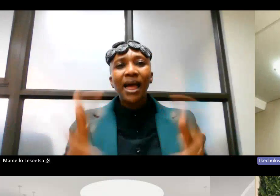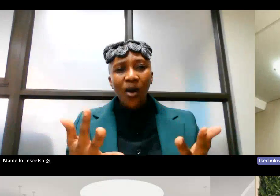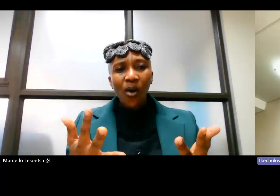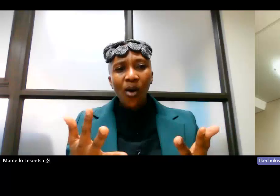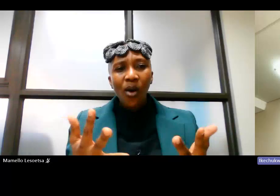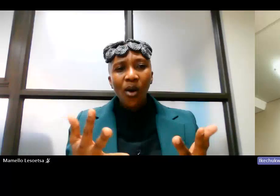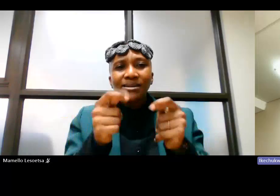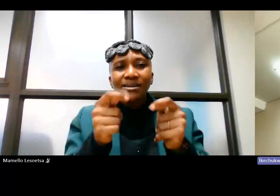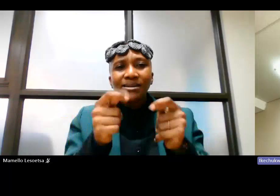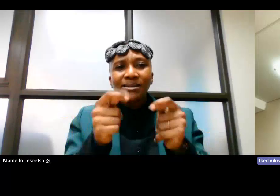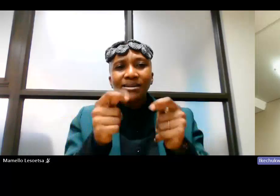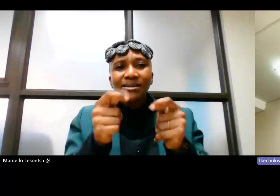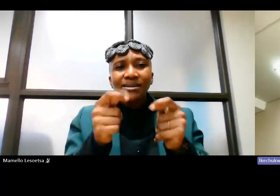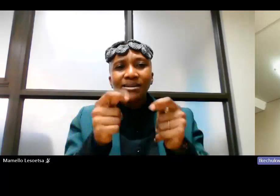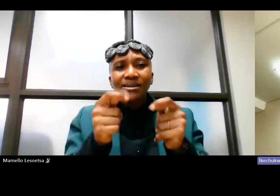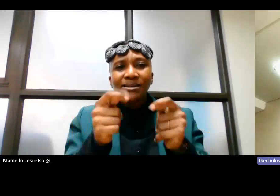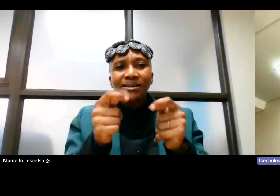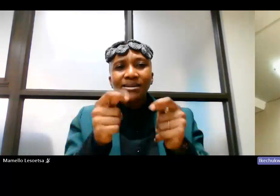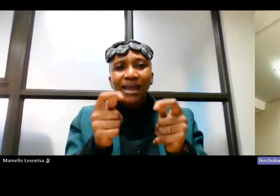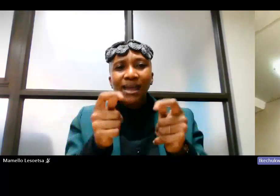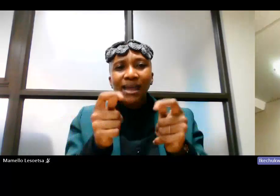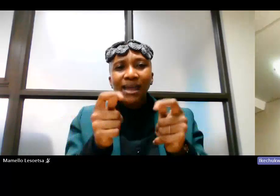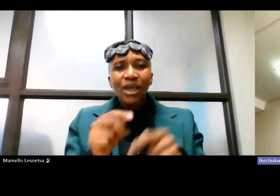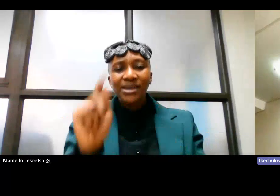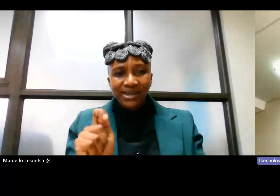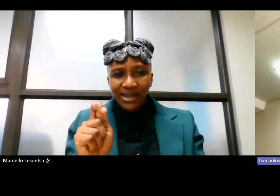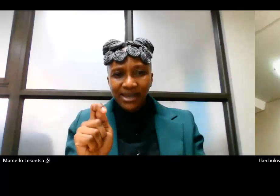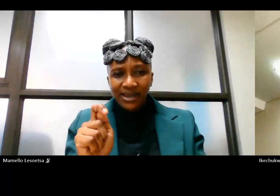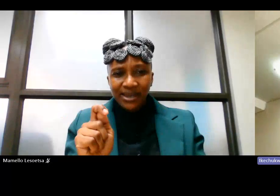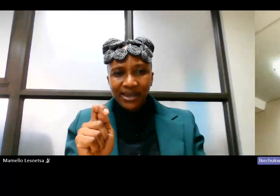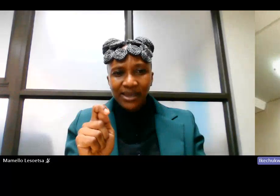for assistive technology, screen reader technology.